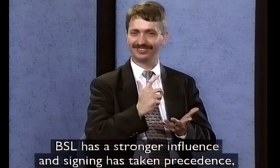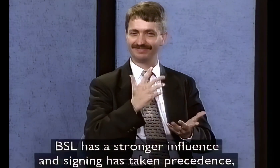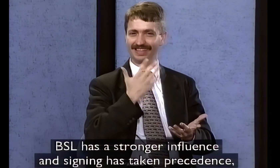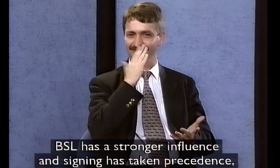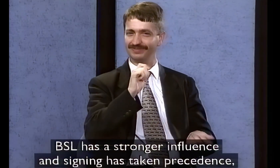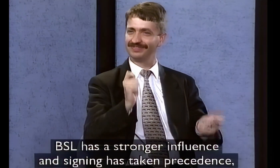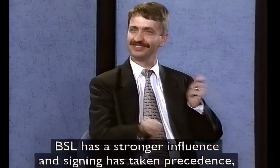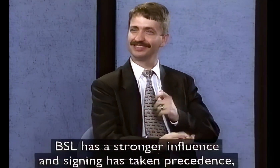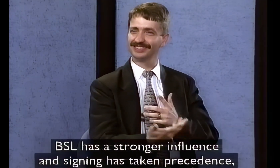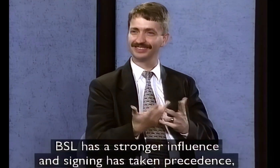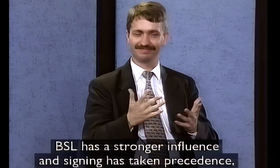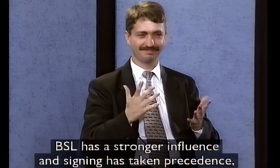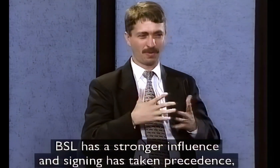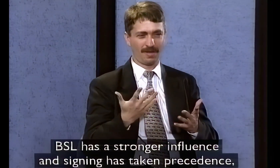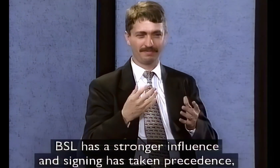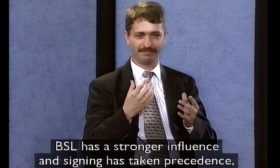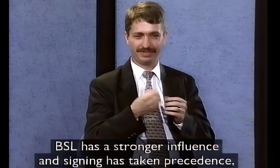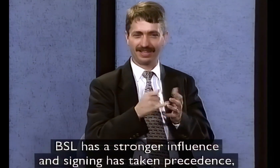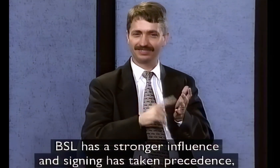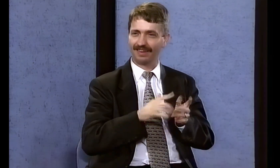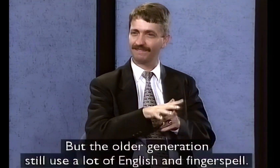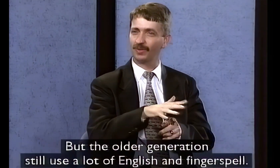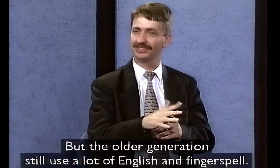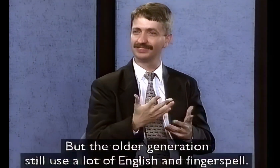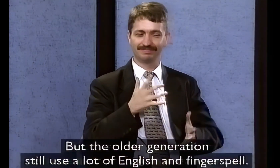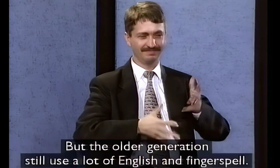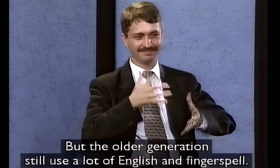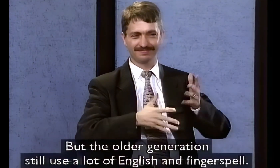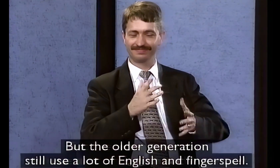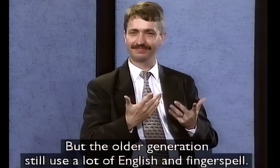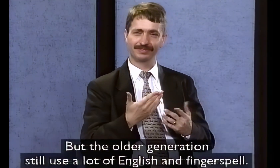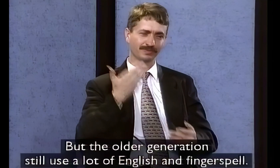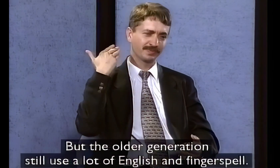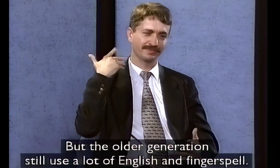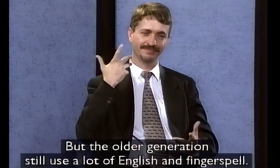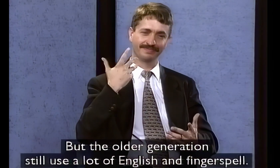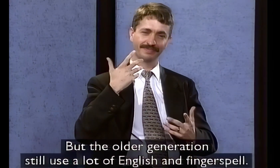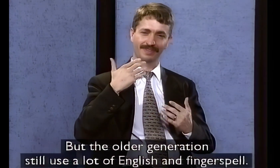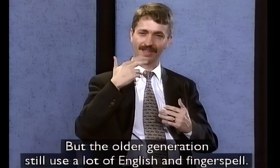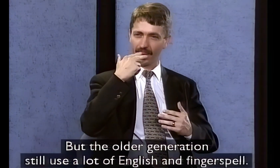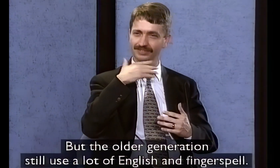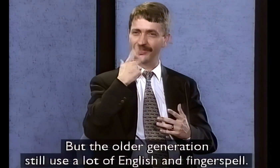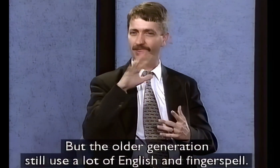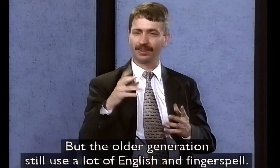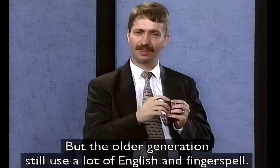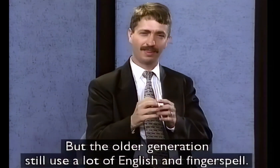have changed. BSL has a stronger influence and signing has taken precedence, whereas the older generation still has a lot of English and